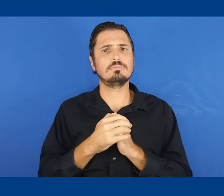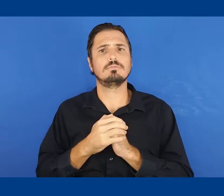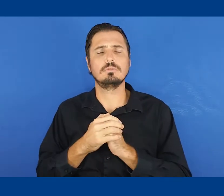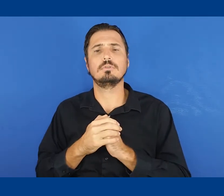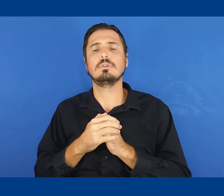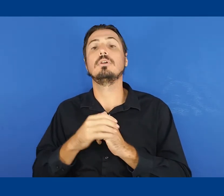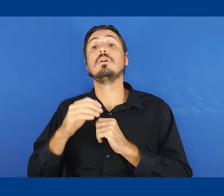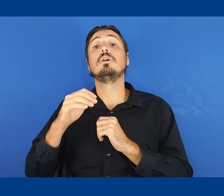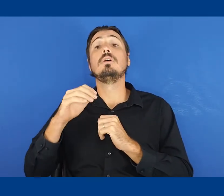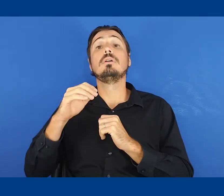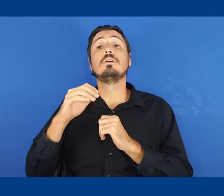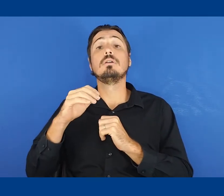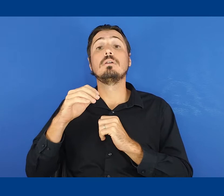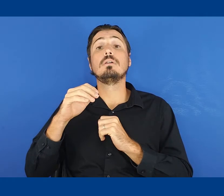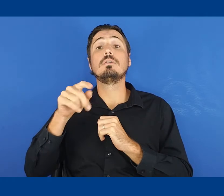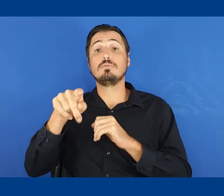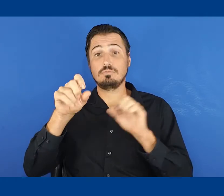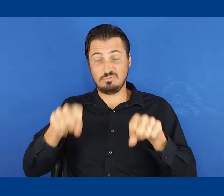testing program, please visit